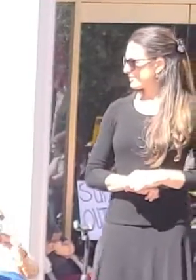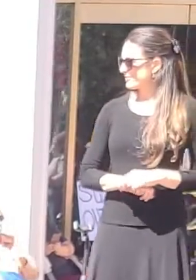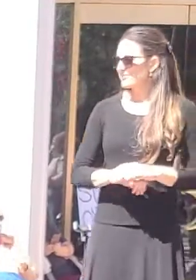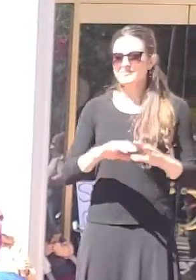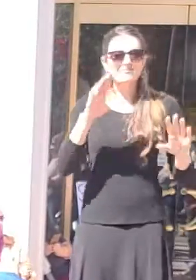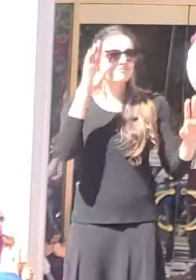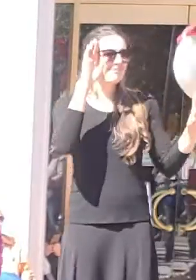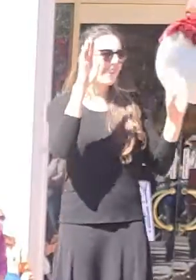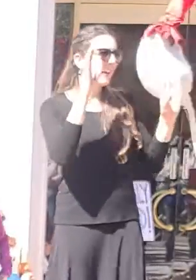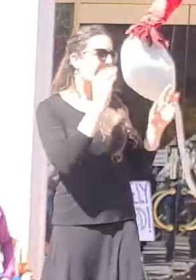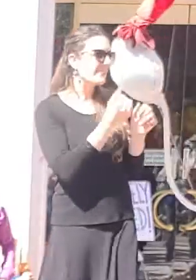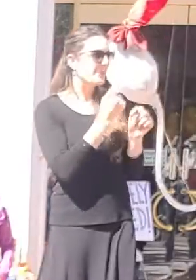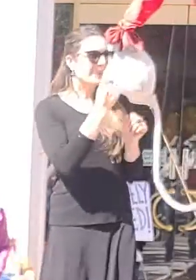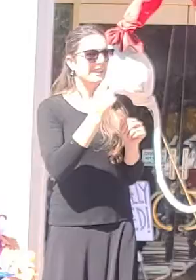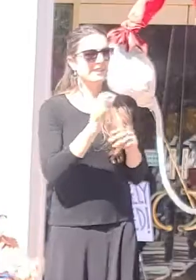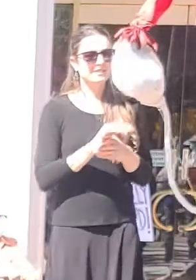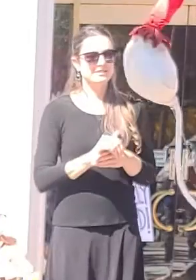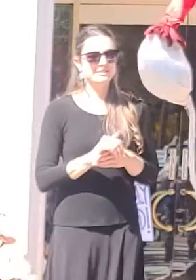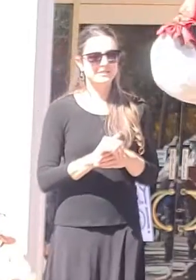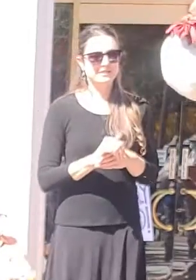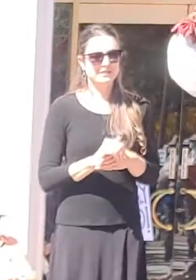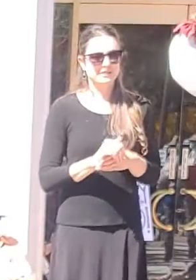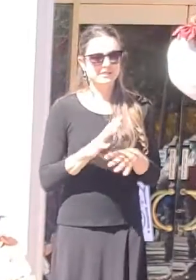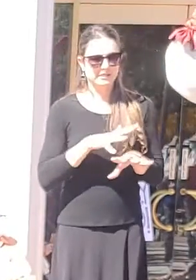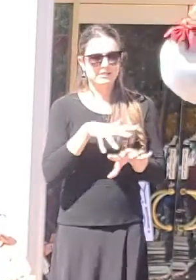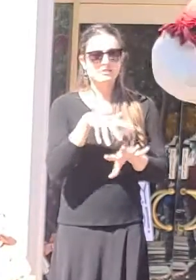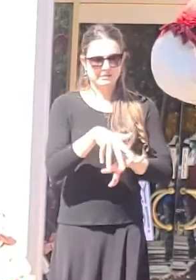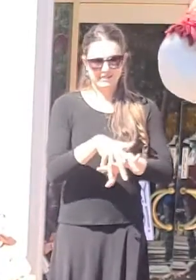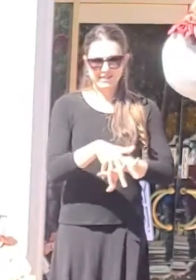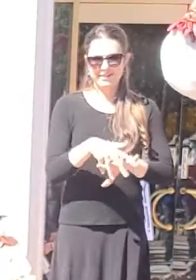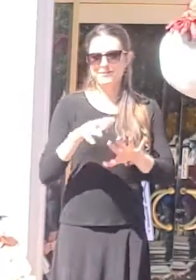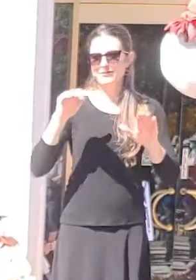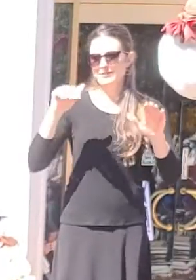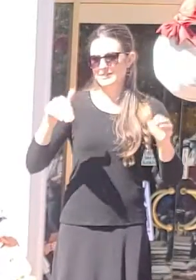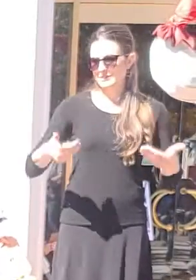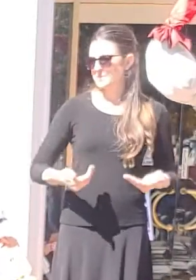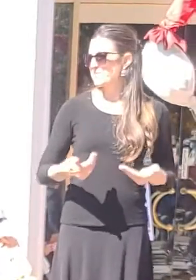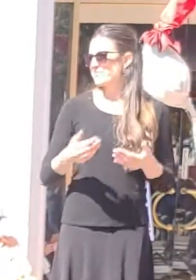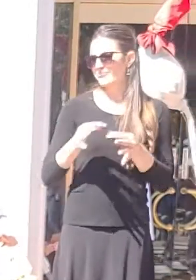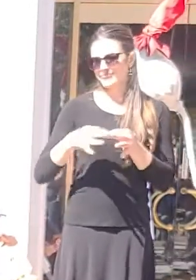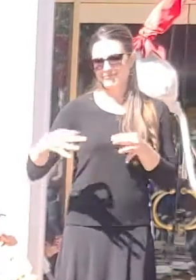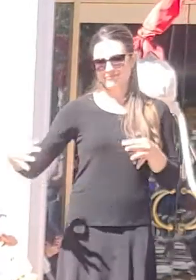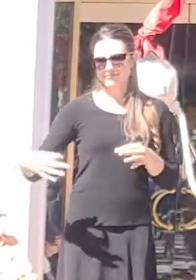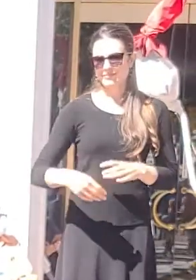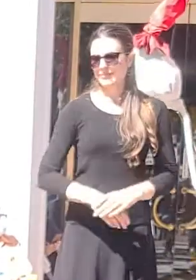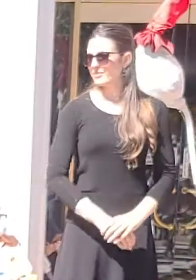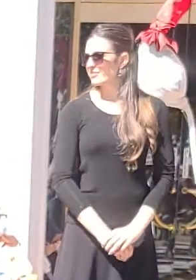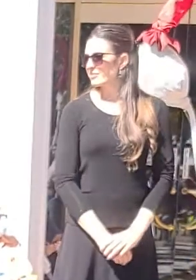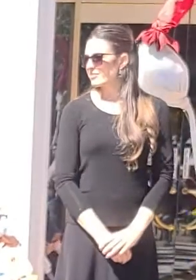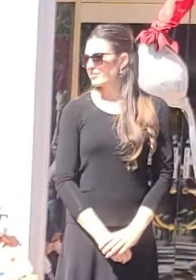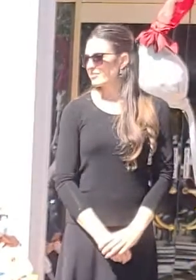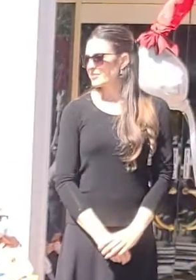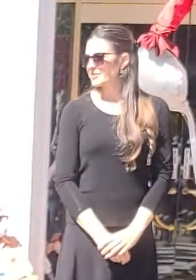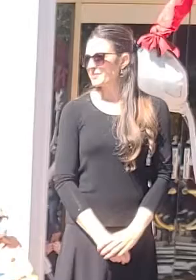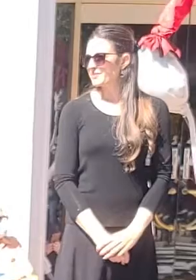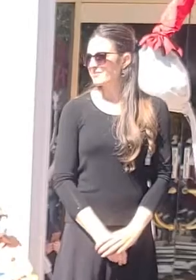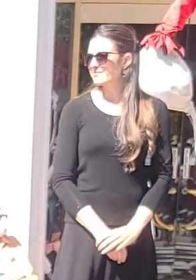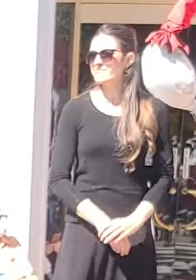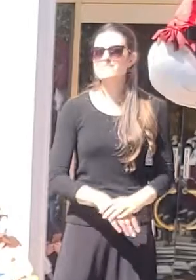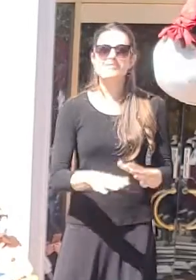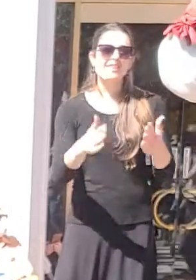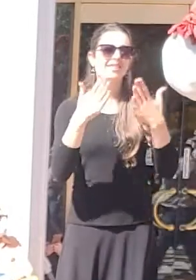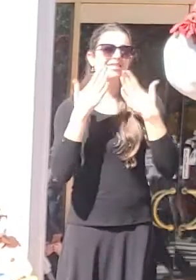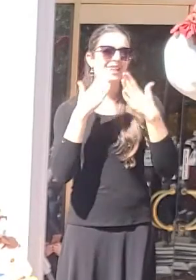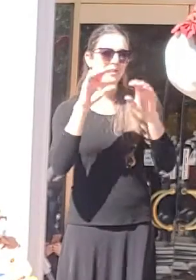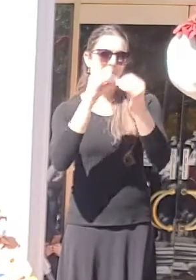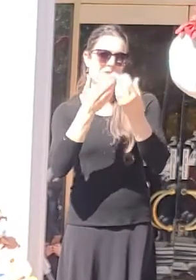Hi everybody, Sego, Sewagwego, Skinagolgan. I want to thank the organizers here